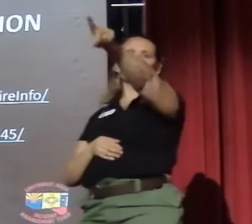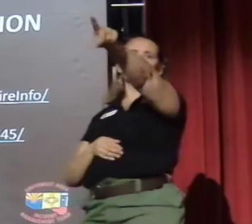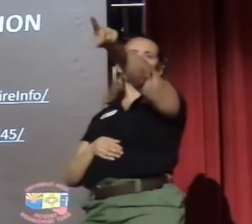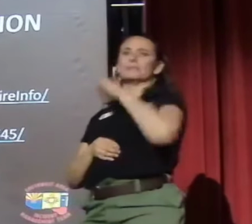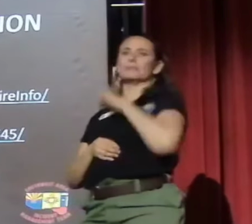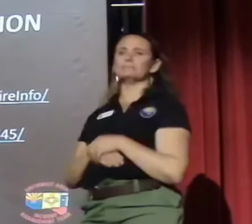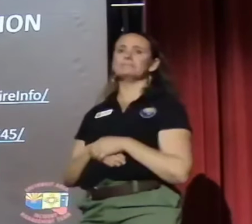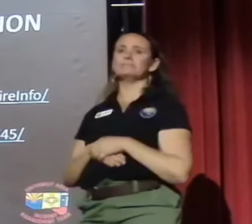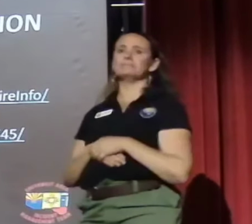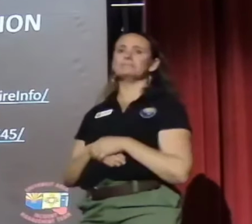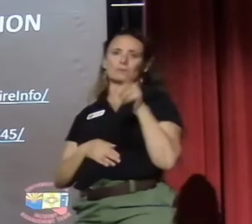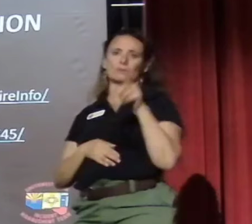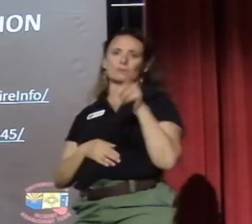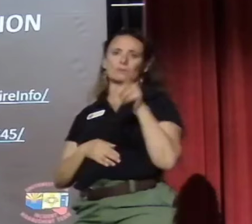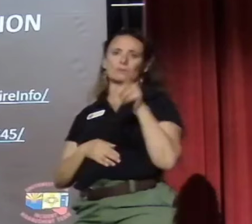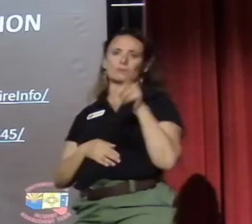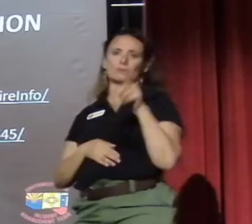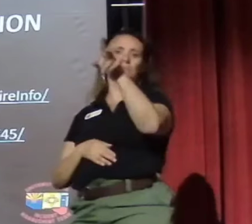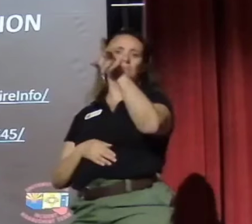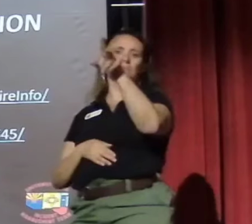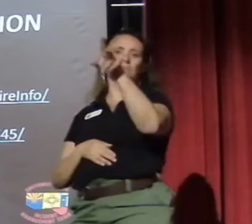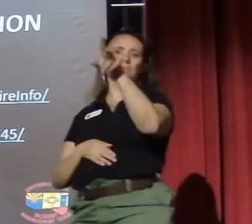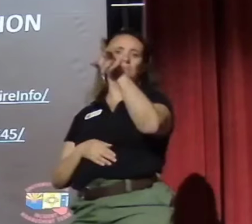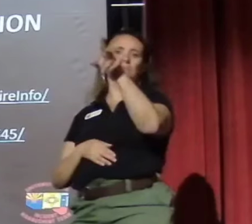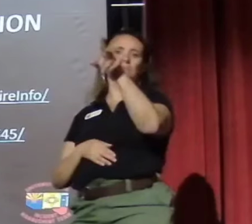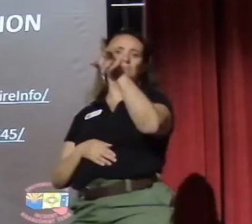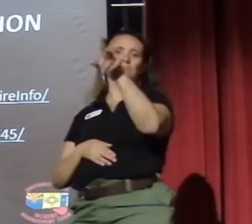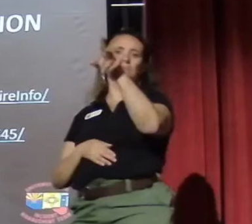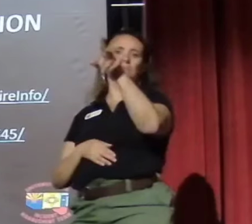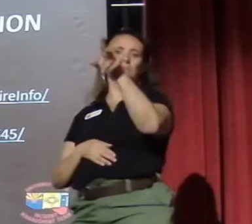So, there was one right